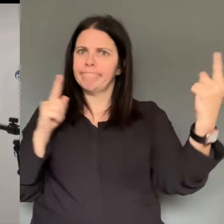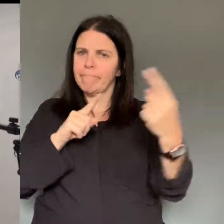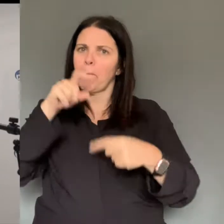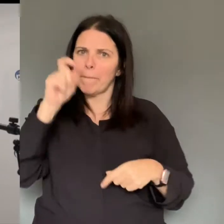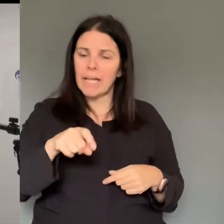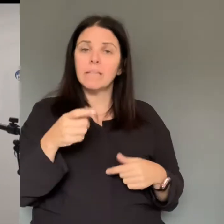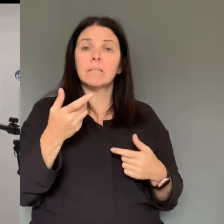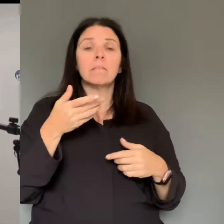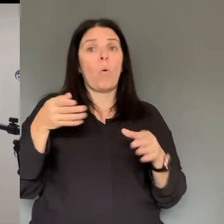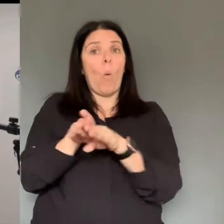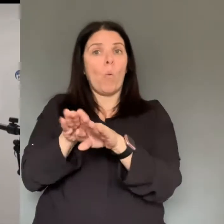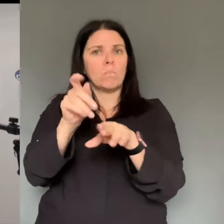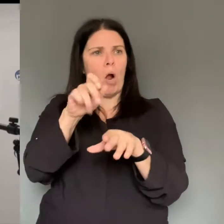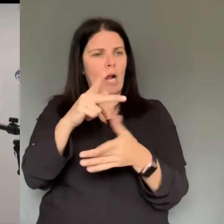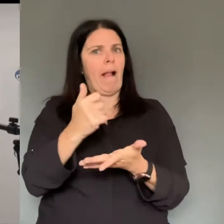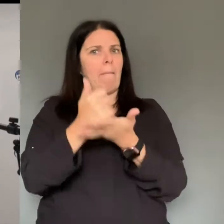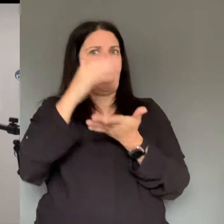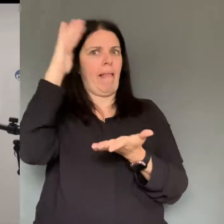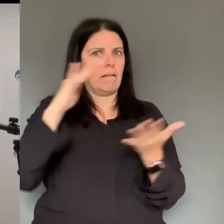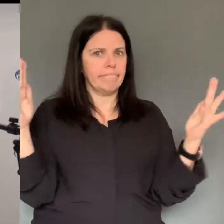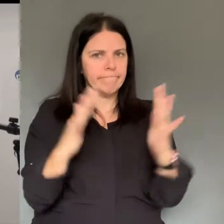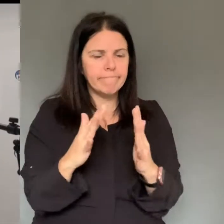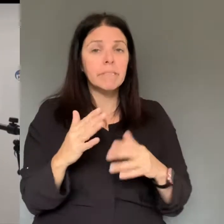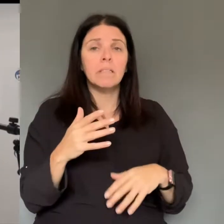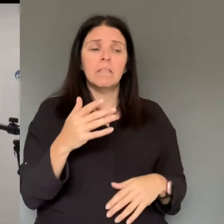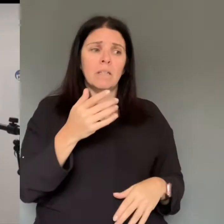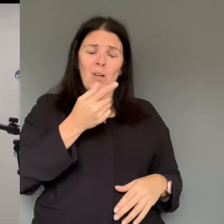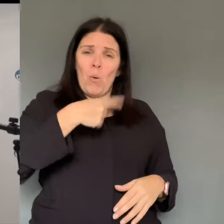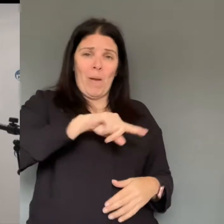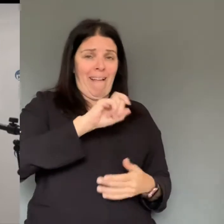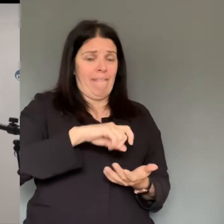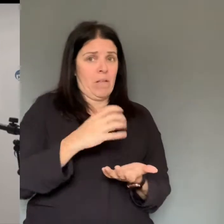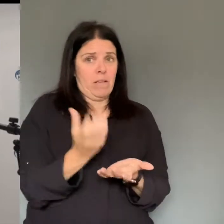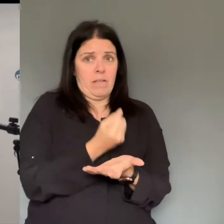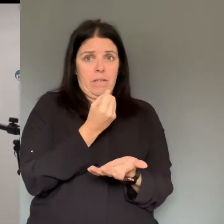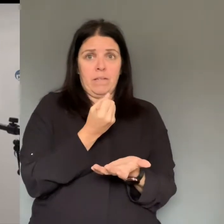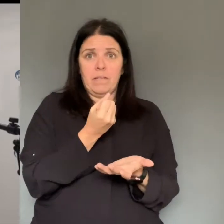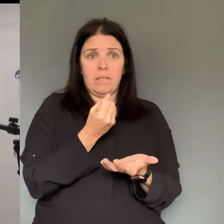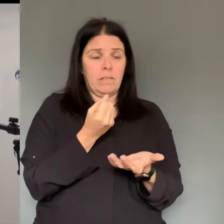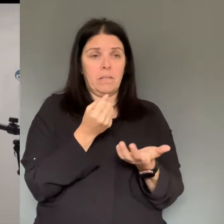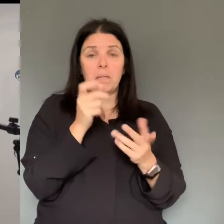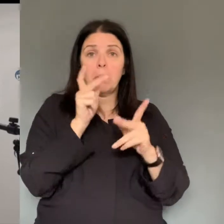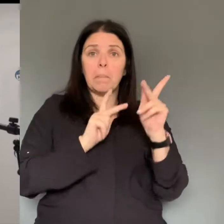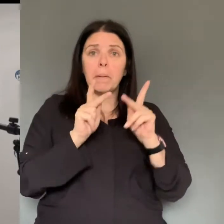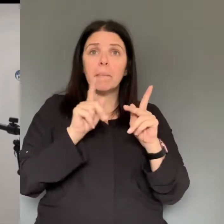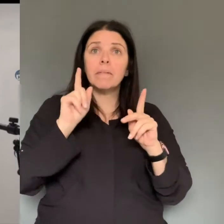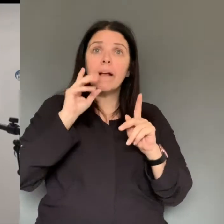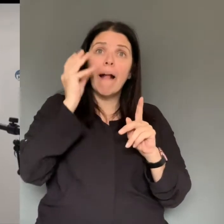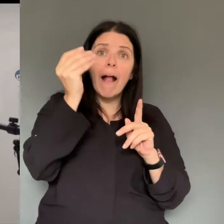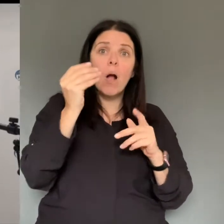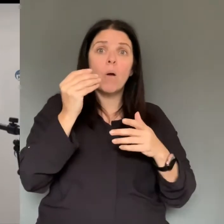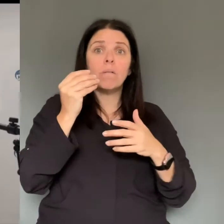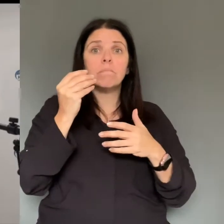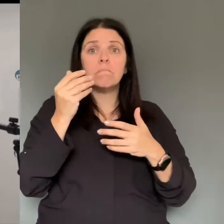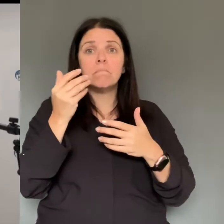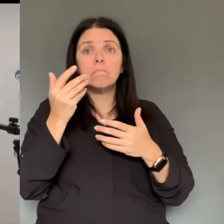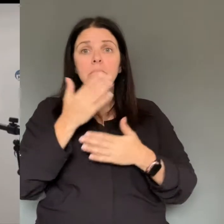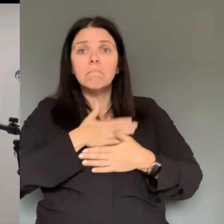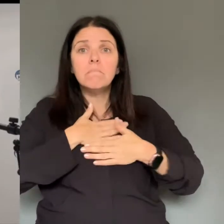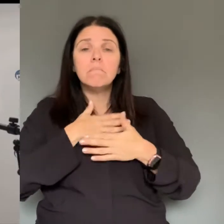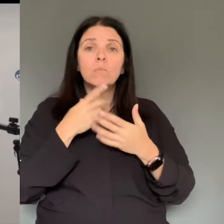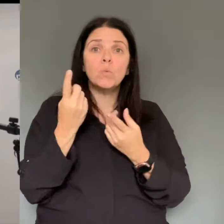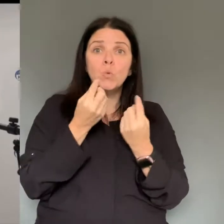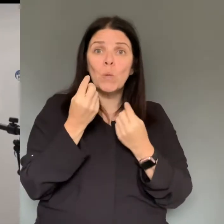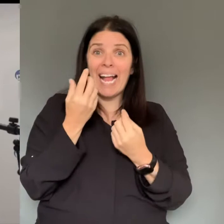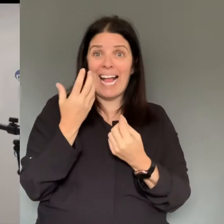these additional facilities will also help people to stay home, basically, and that's